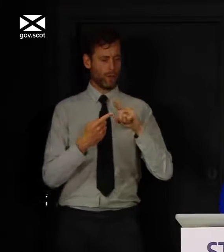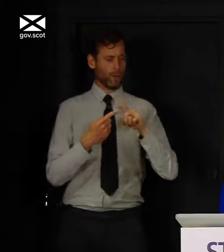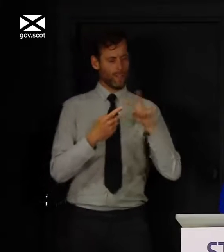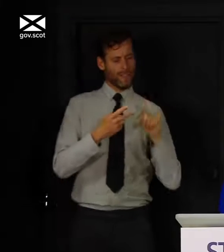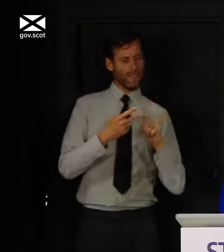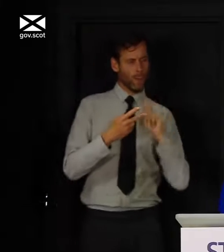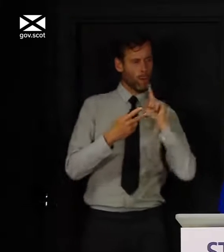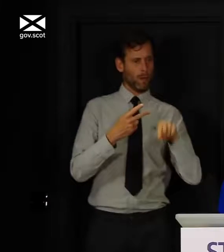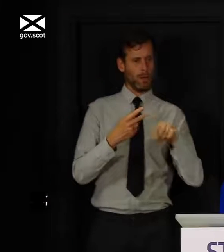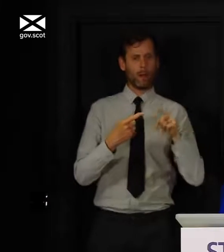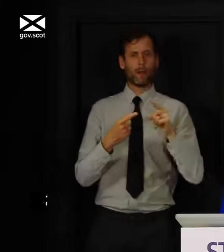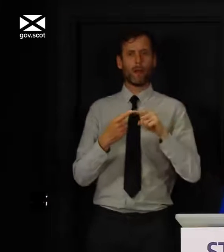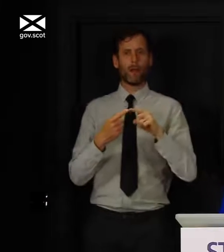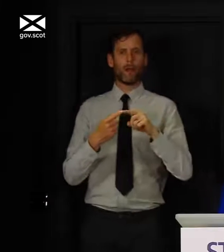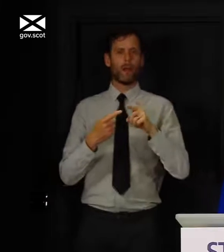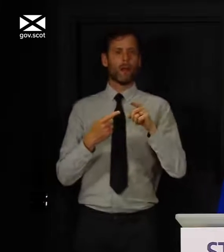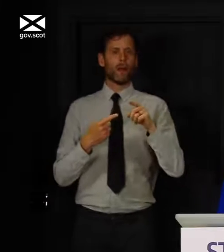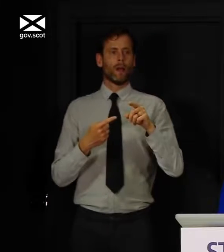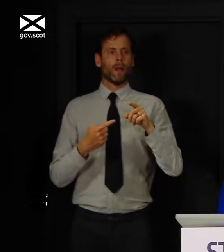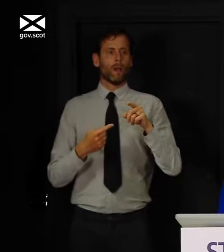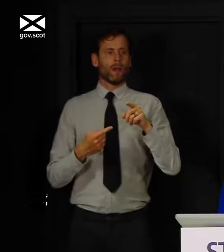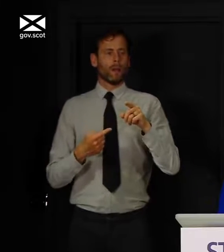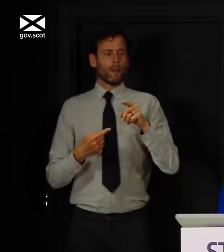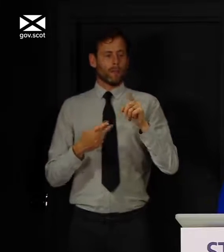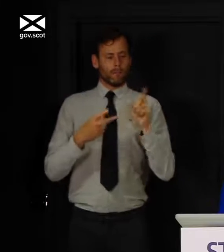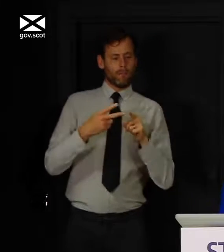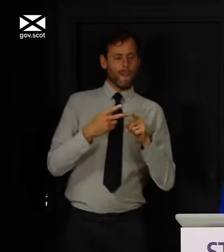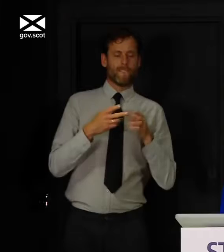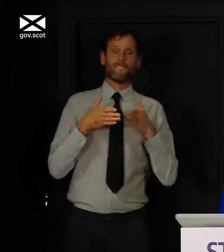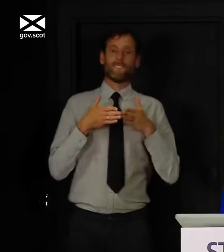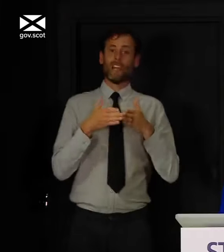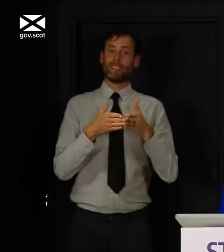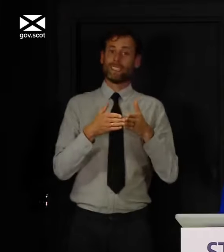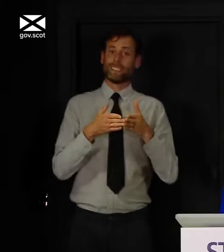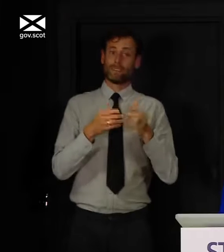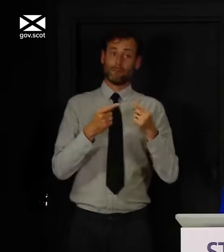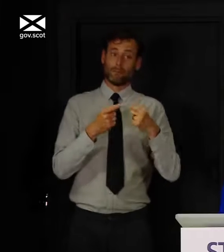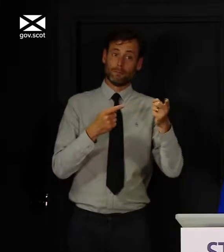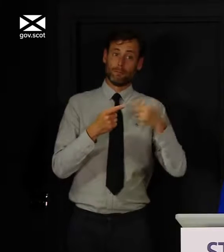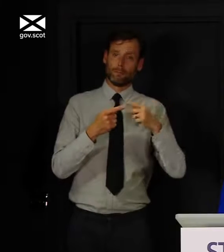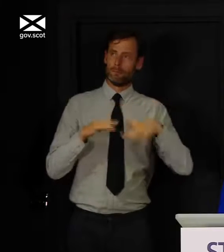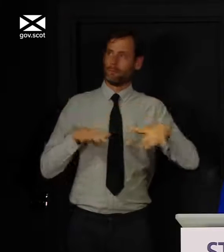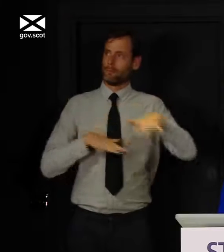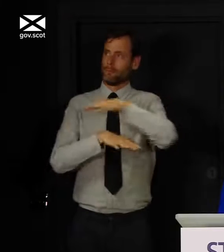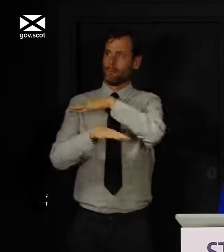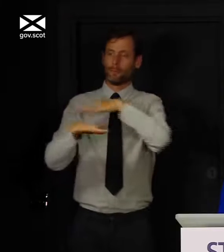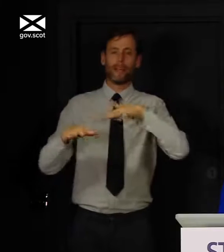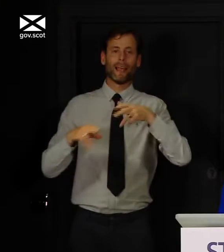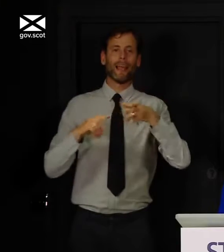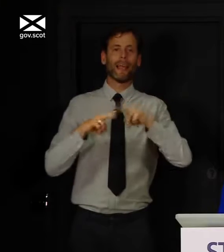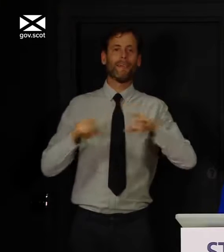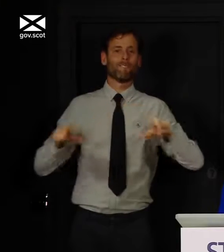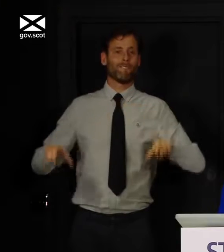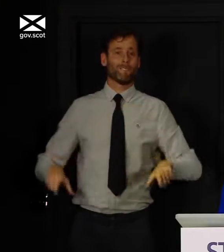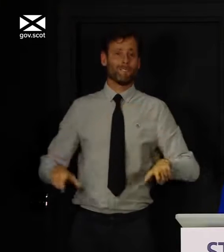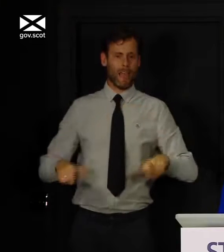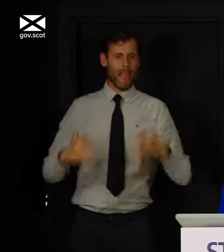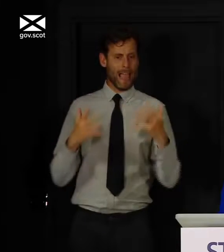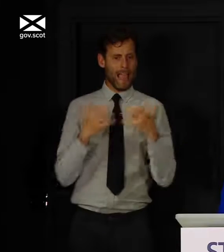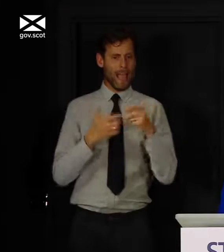of ferries and whether ferries could cope if we get to a point where there is a relaxation in travel